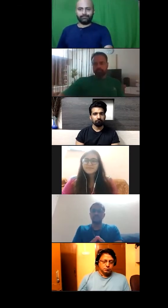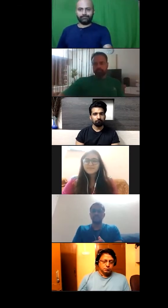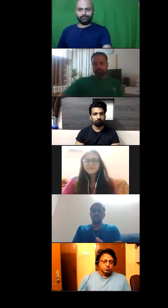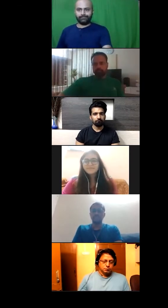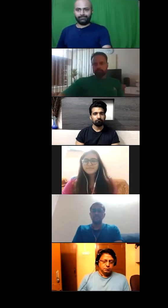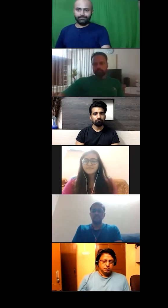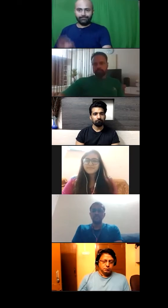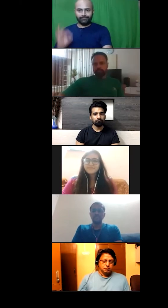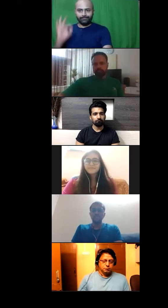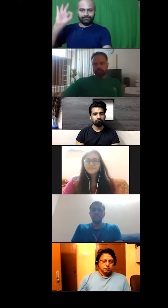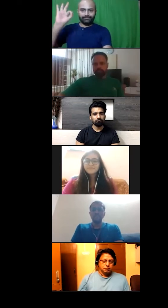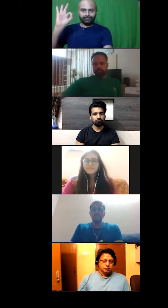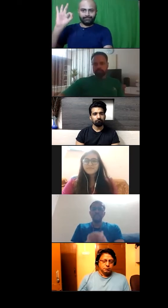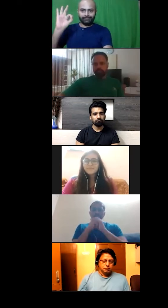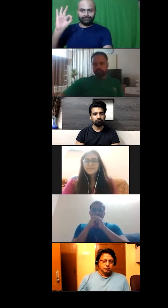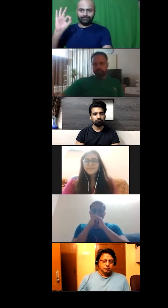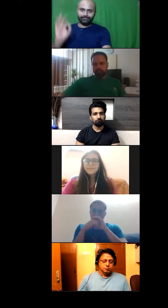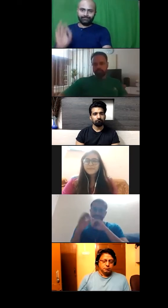move outward.